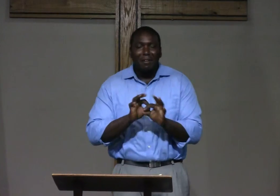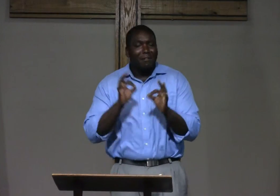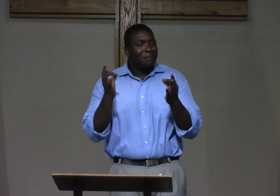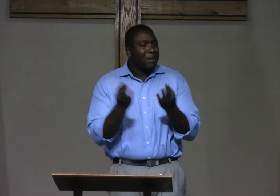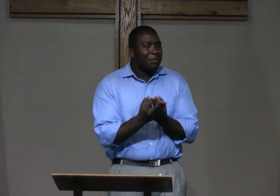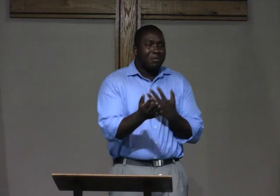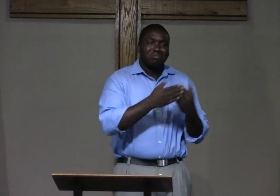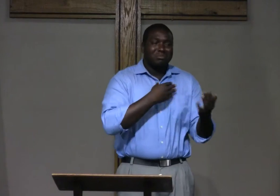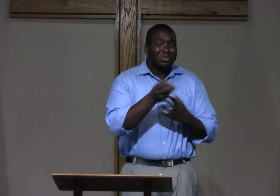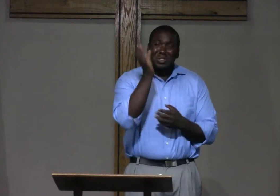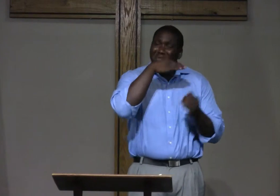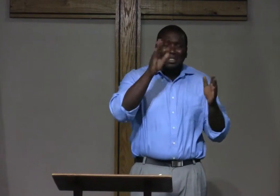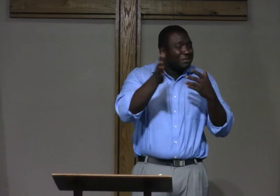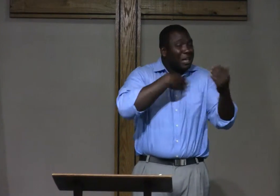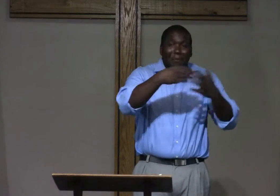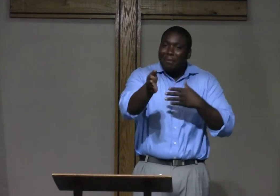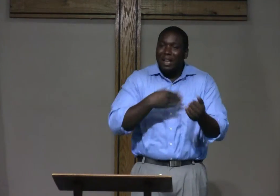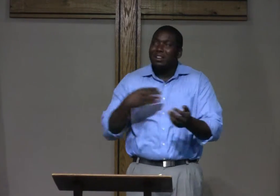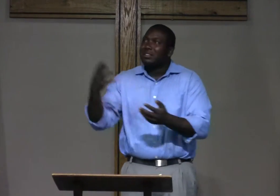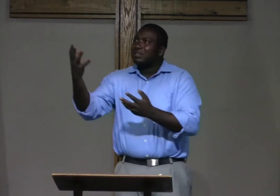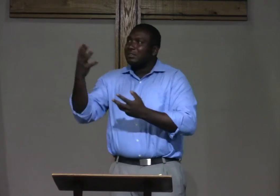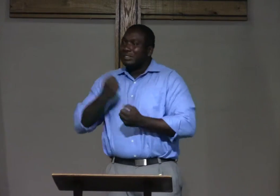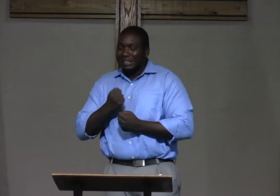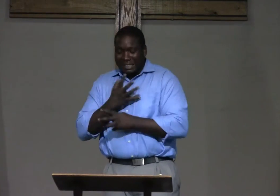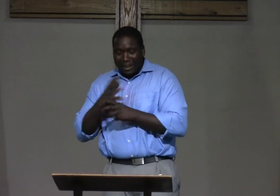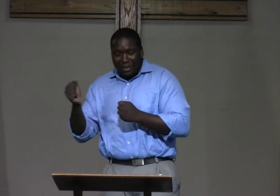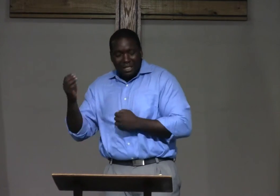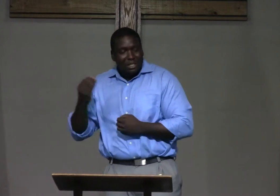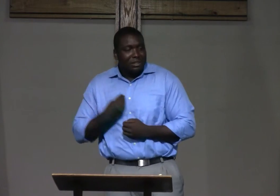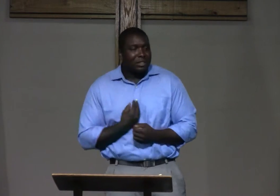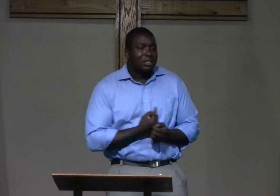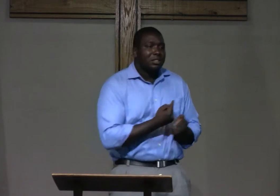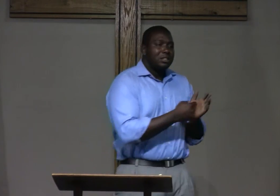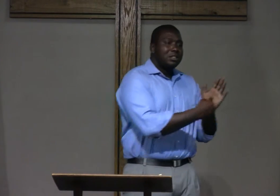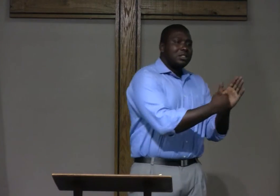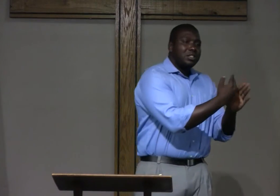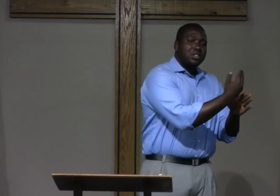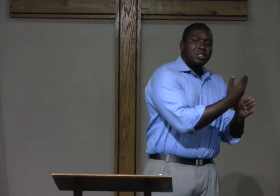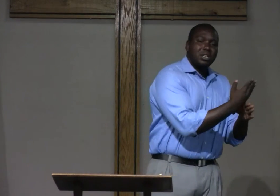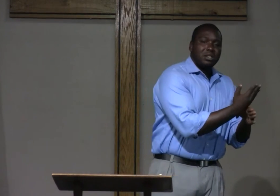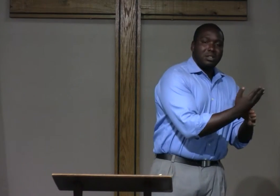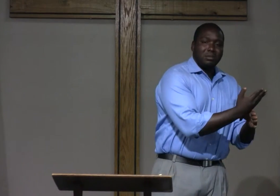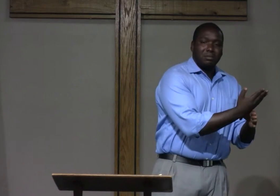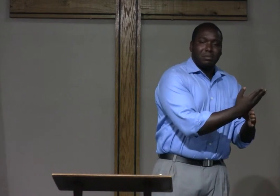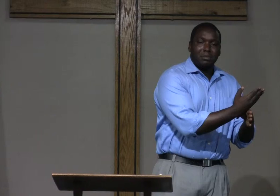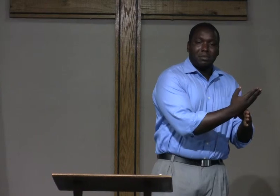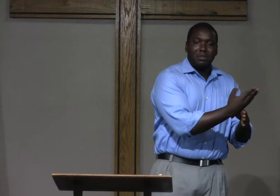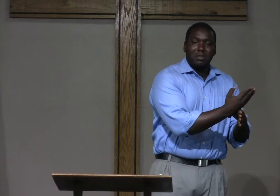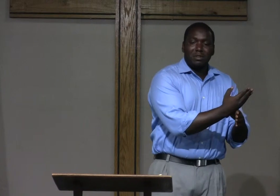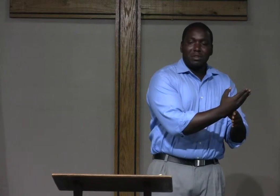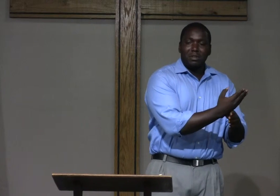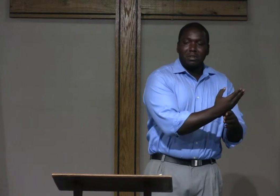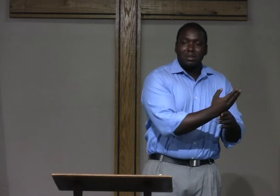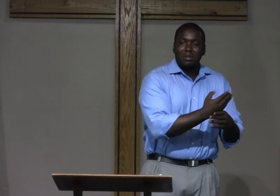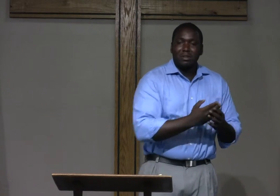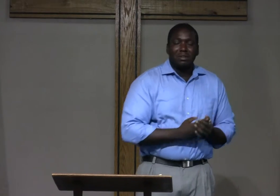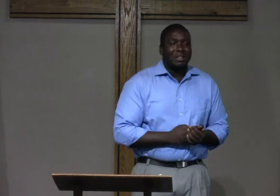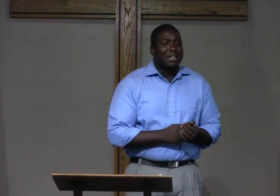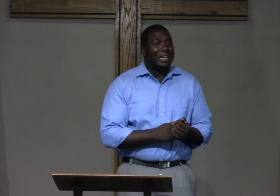God has given me the gift of salvation. How could I possibly keep that to myself? I have to share it. I have to show that to other people